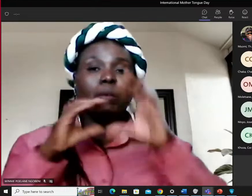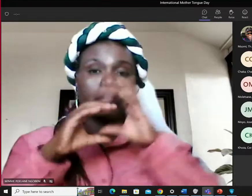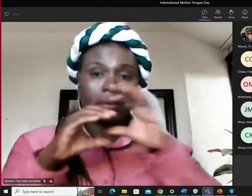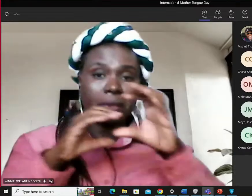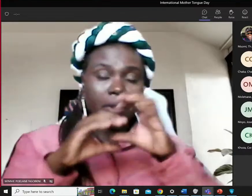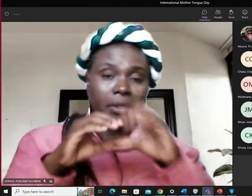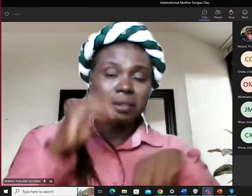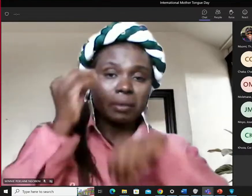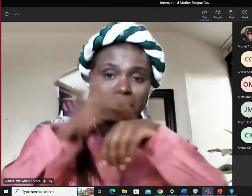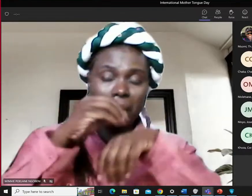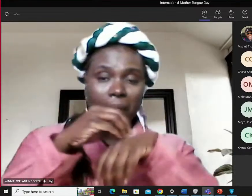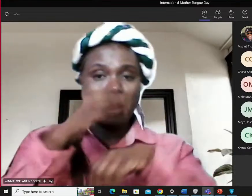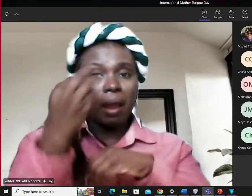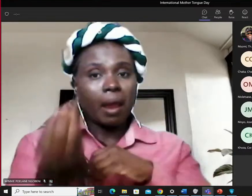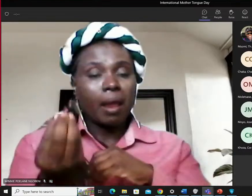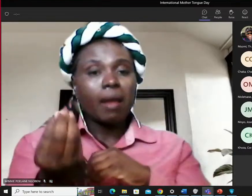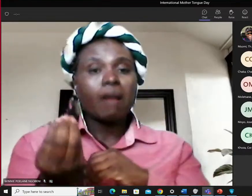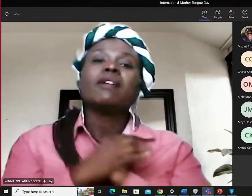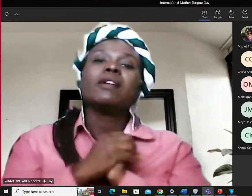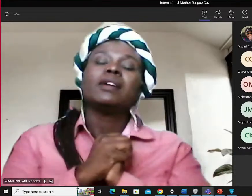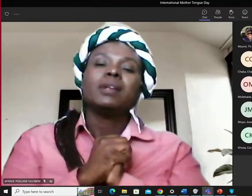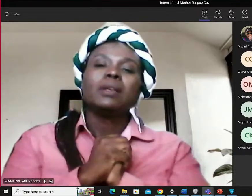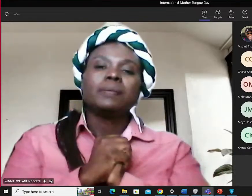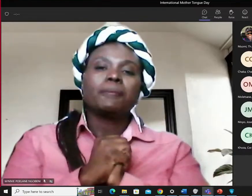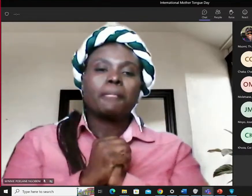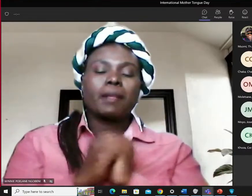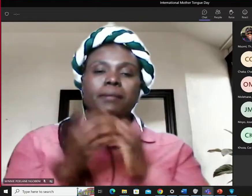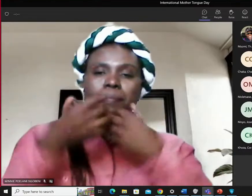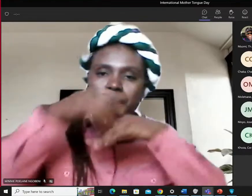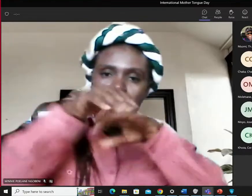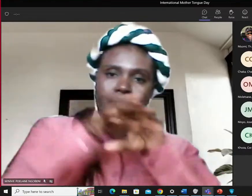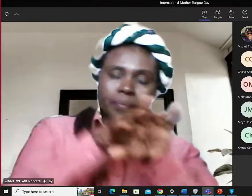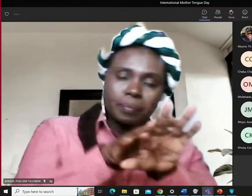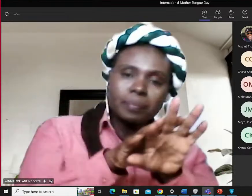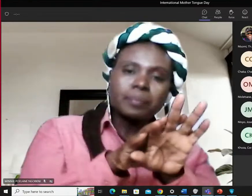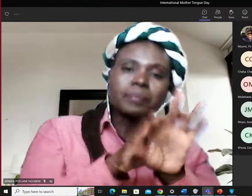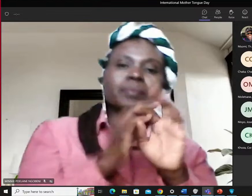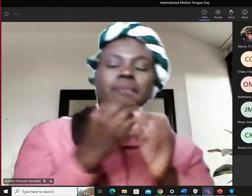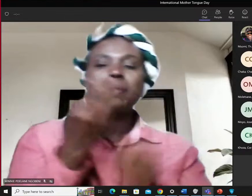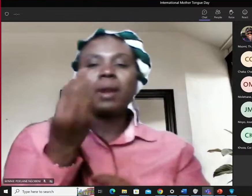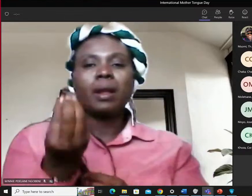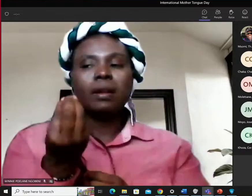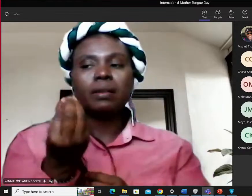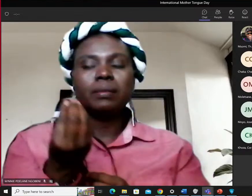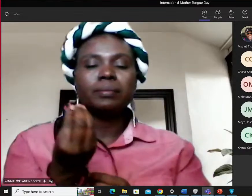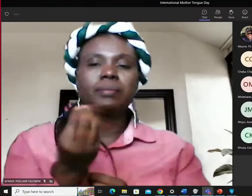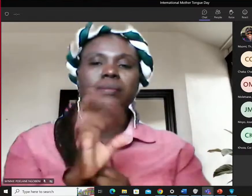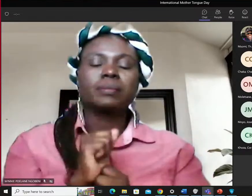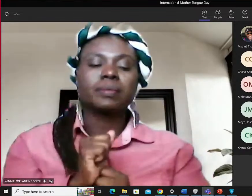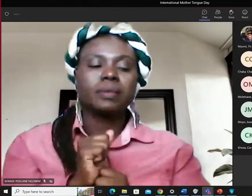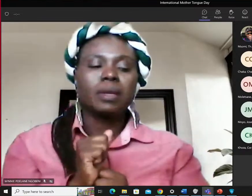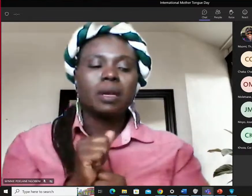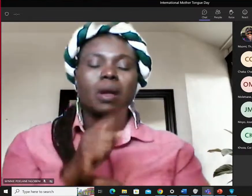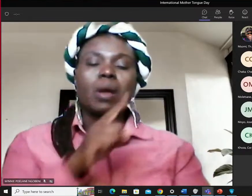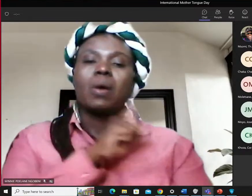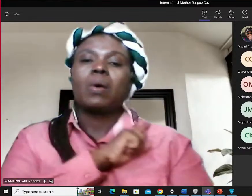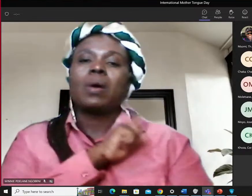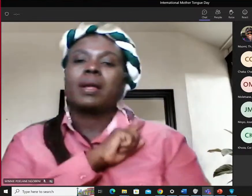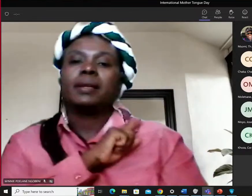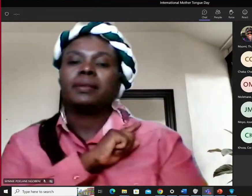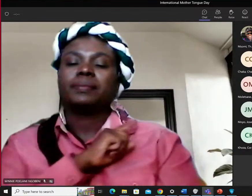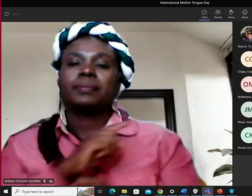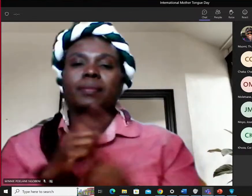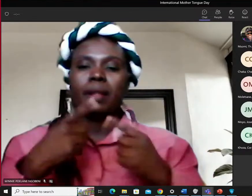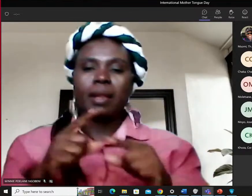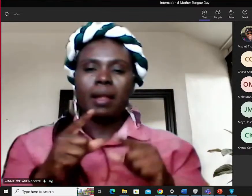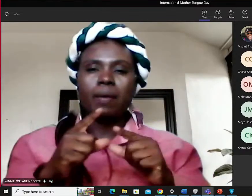It will be combined method, does not reply spoken language, but is support